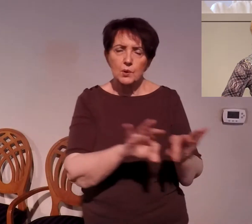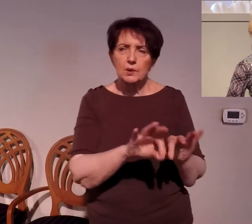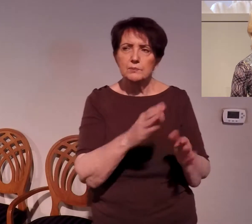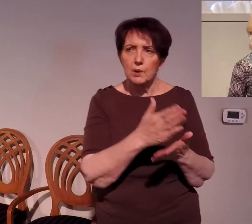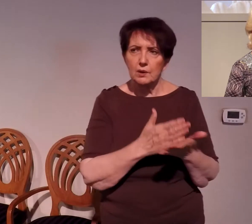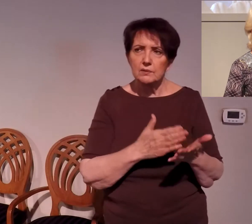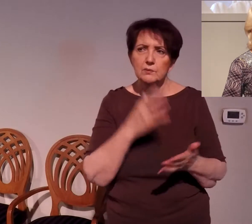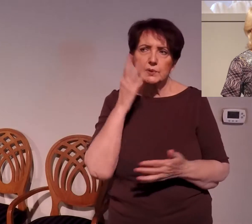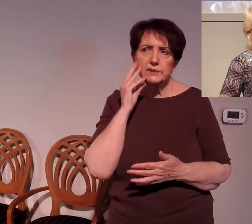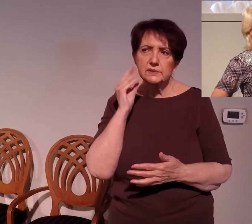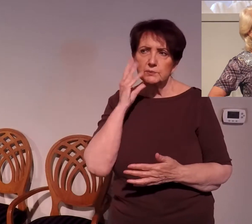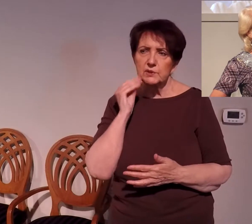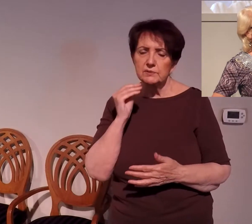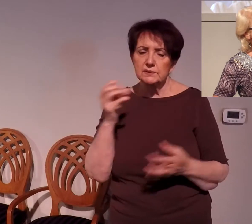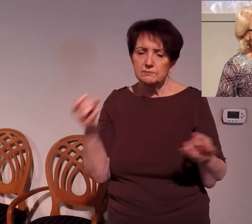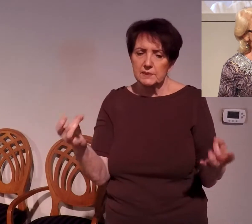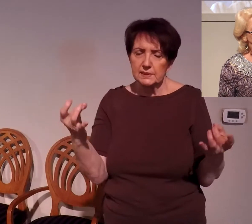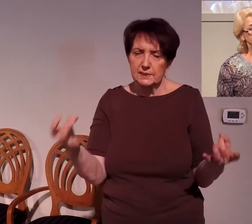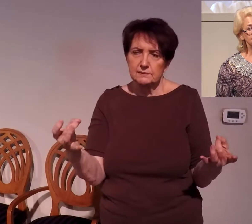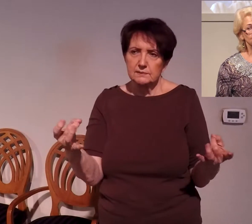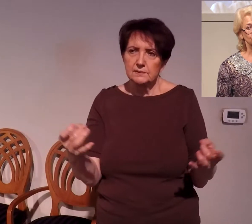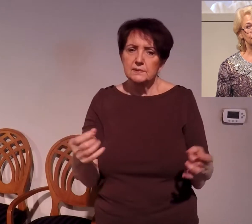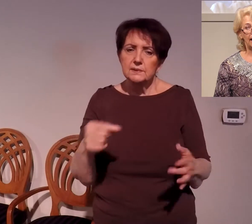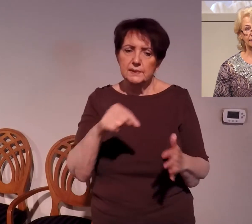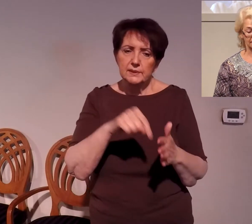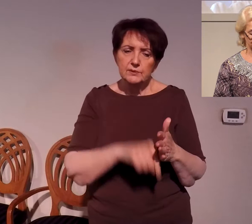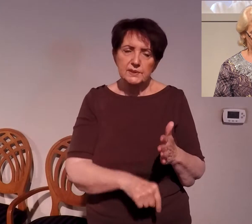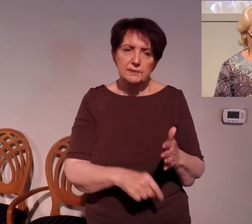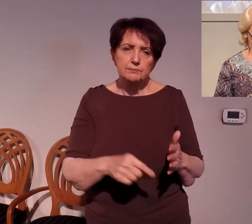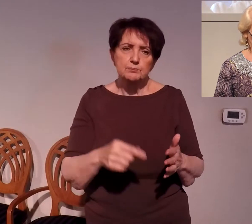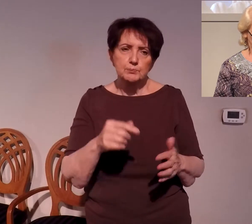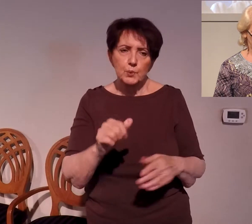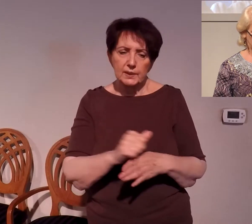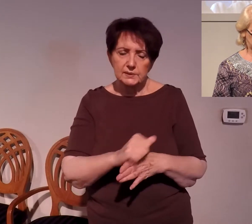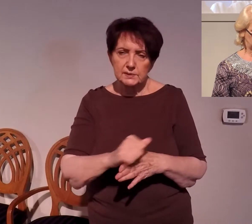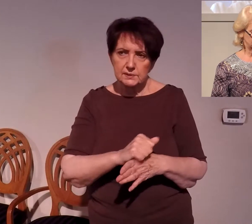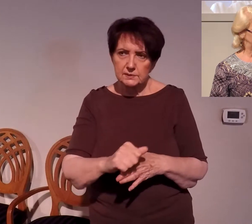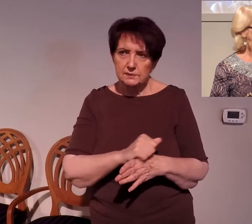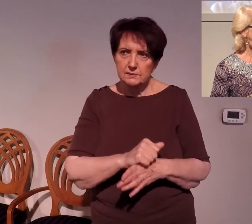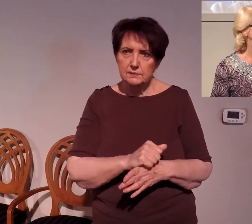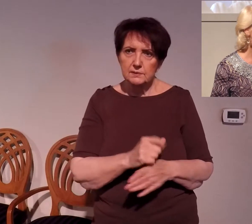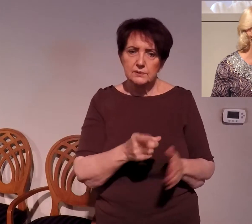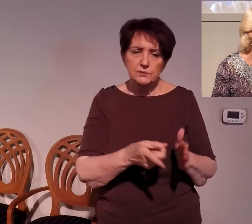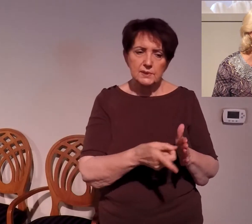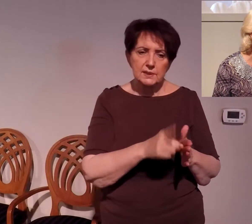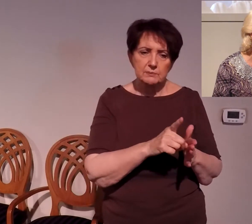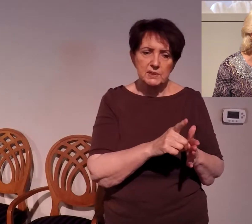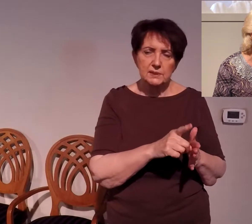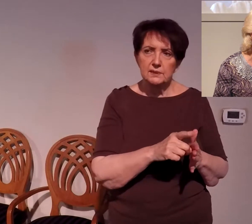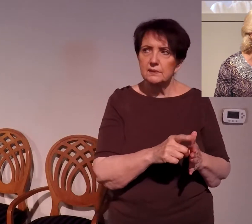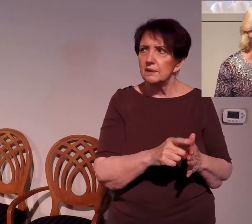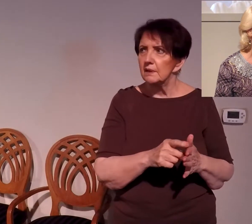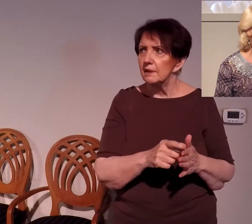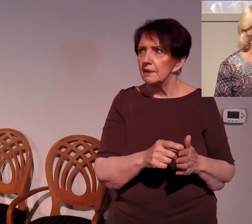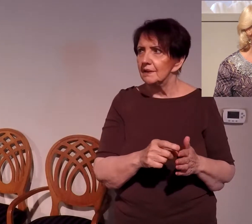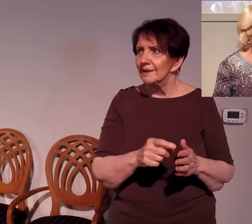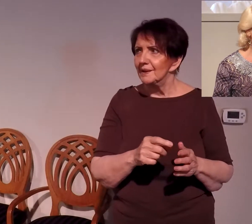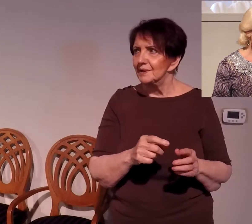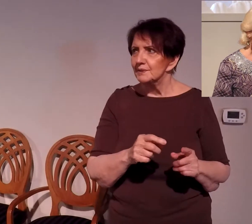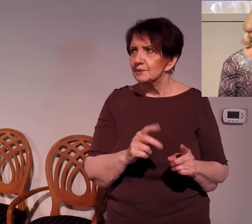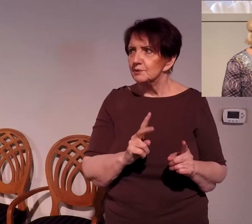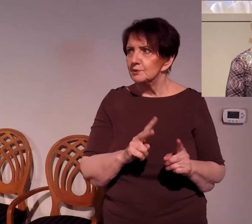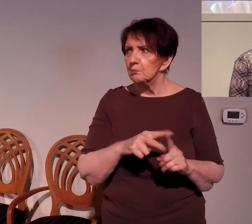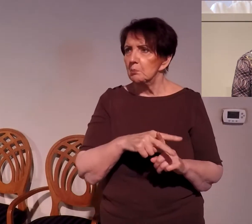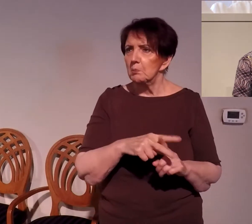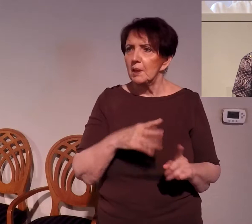in meditation and in our deep mystical practice. So I'm going to take a minute to plug my practical mysticism class. It comes